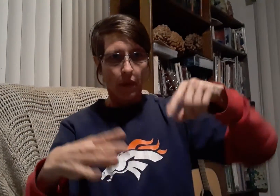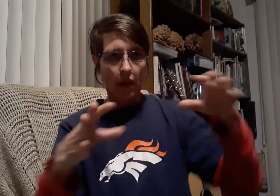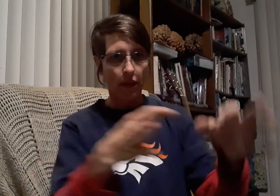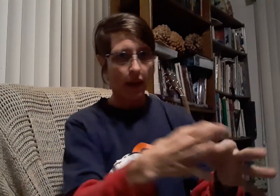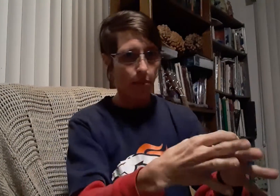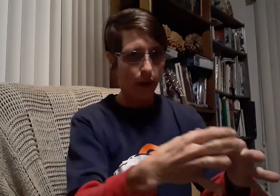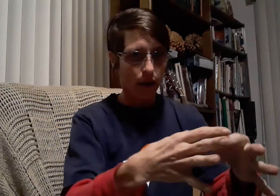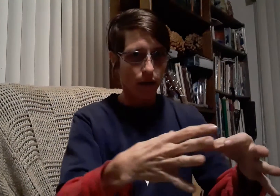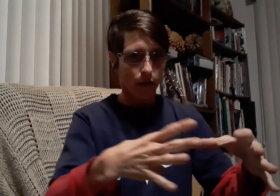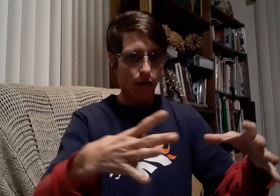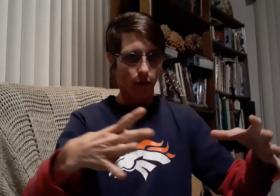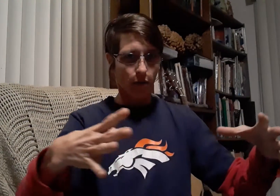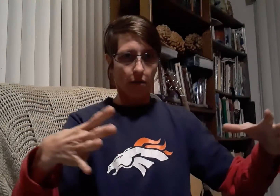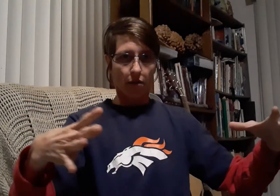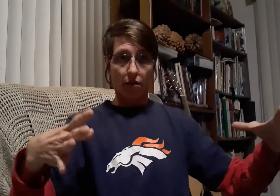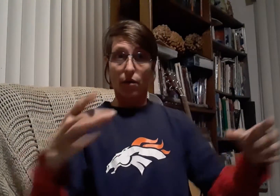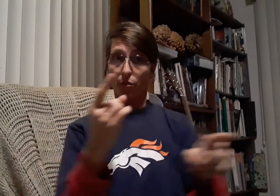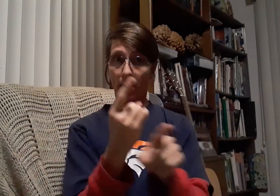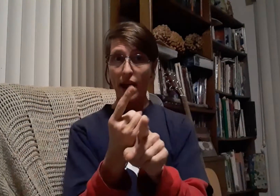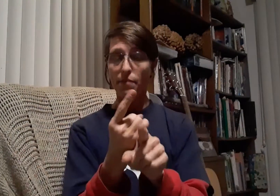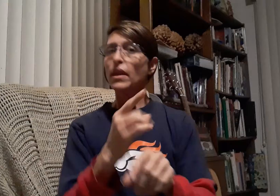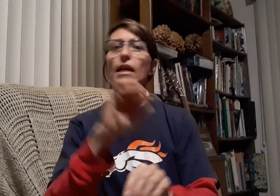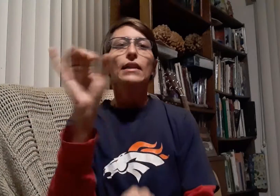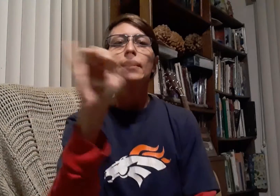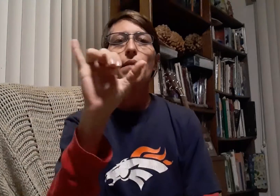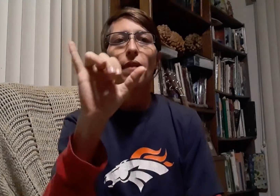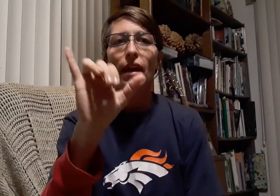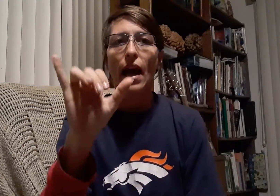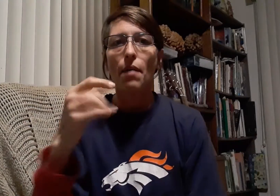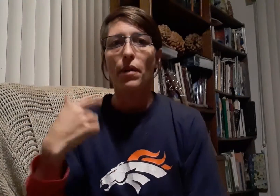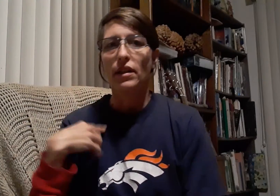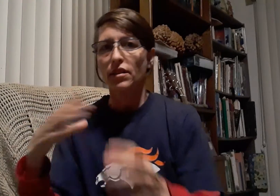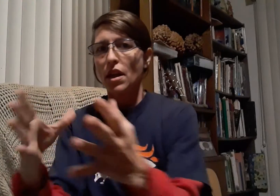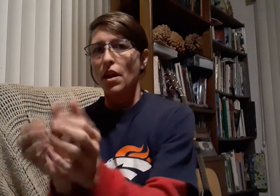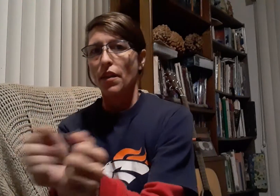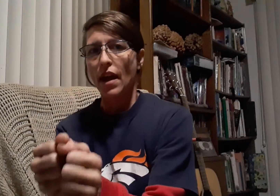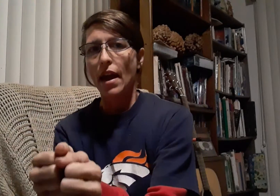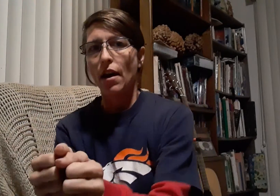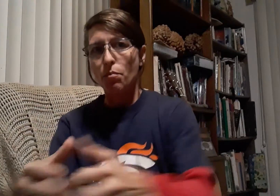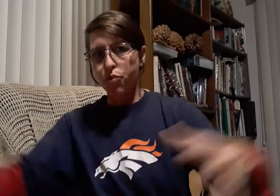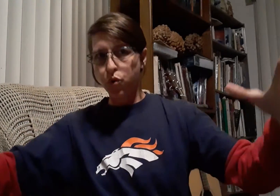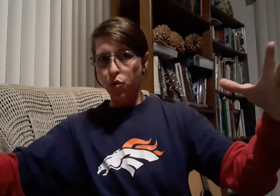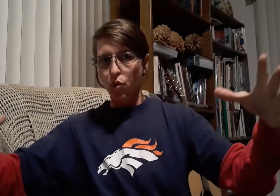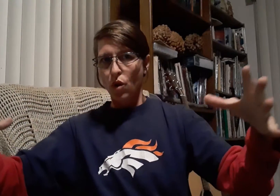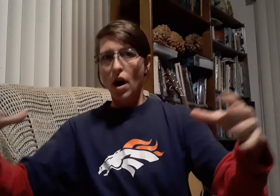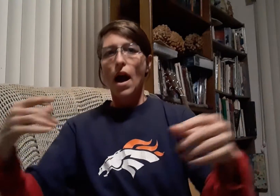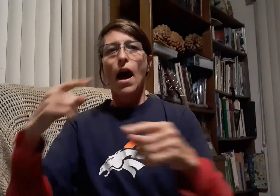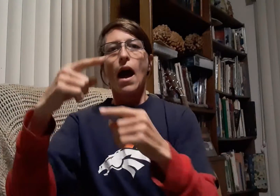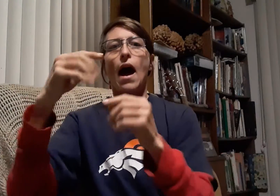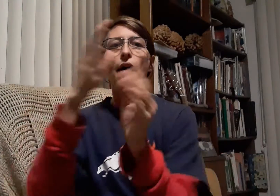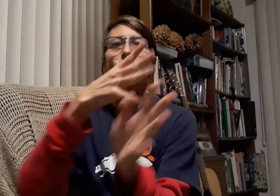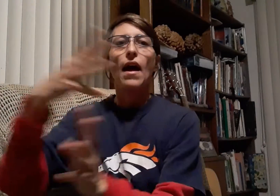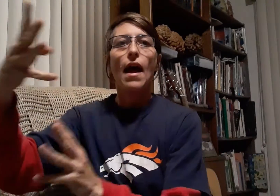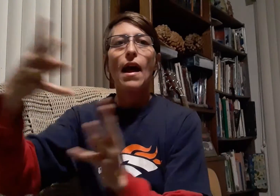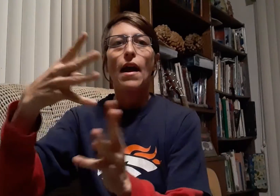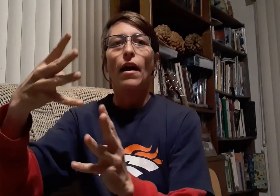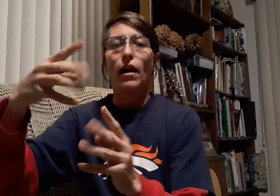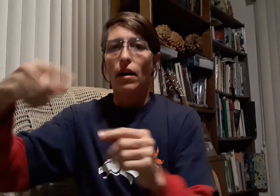And they get big. Right? Same thing happens. The air, poof, and the air